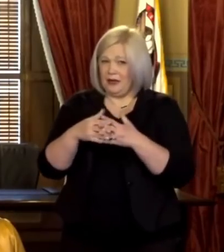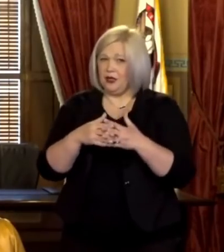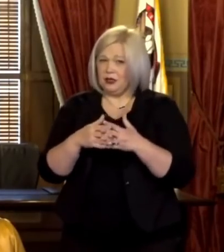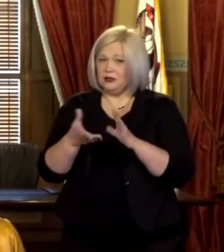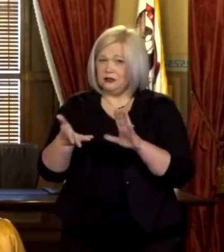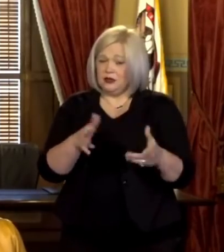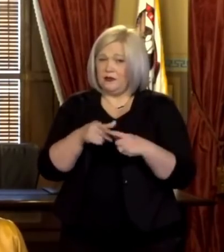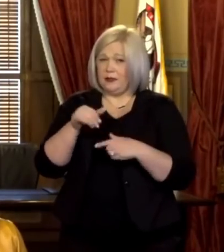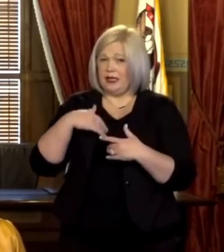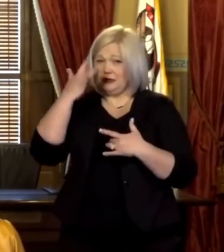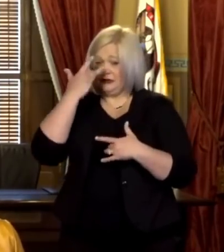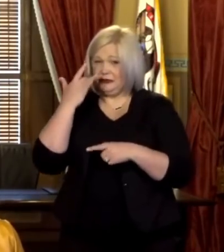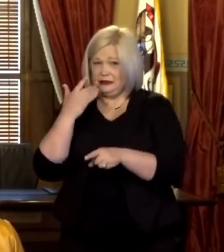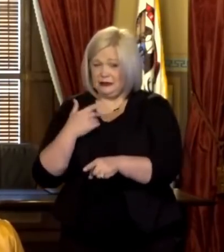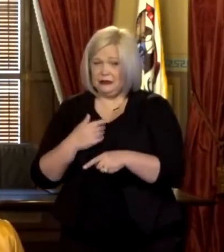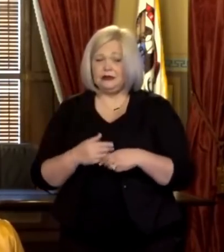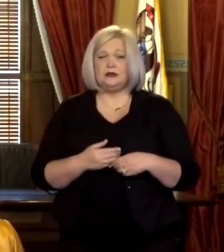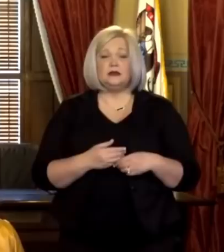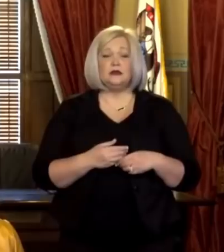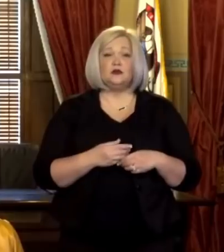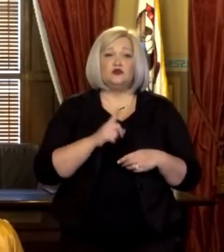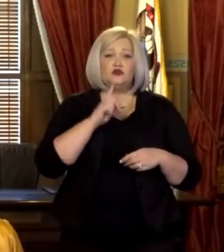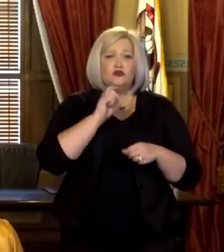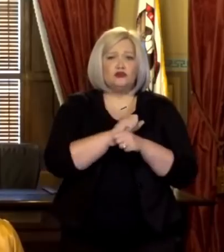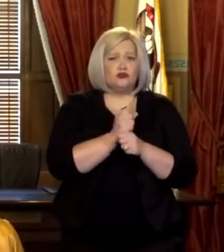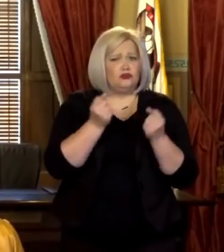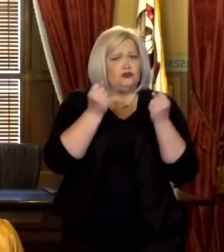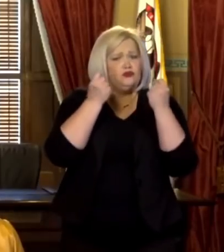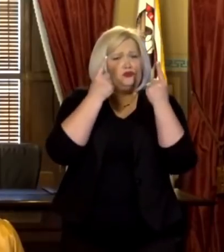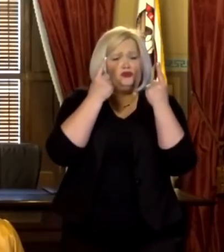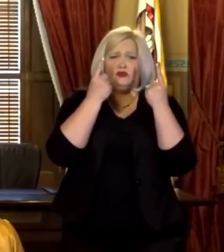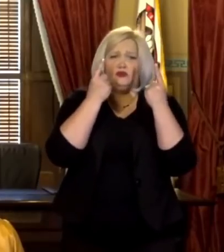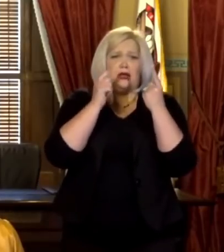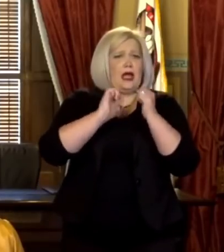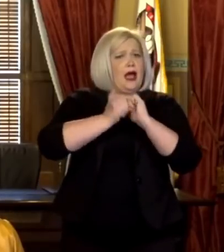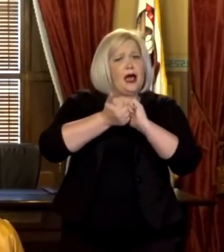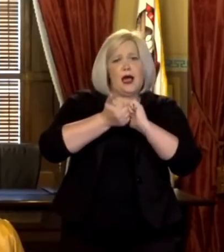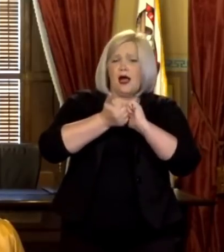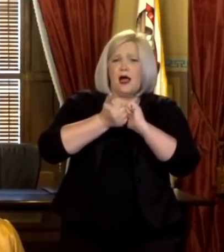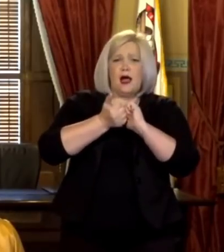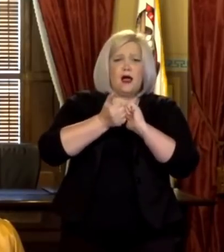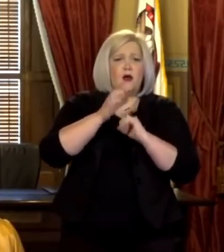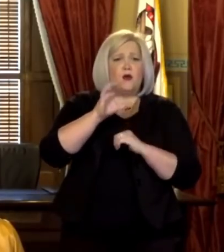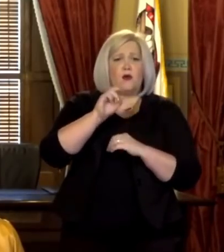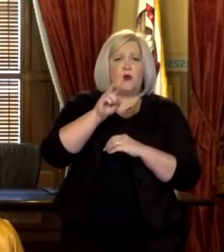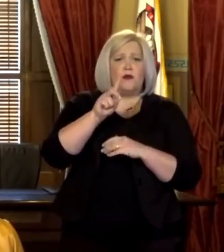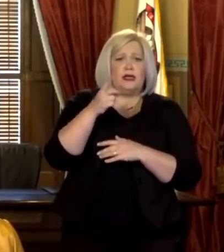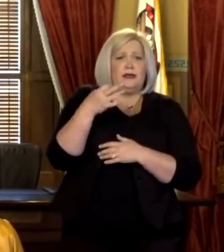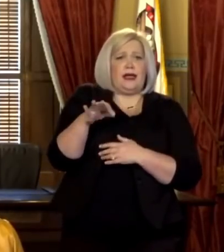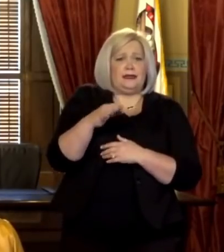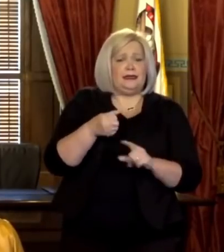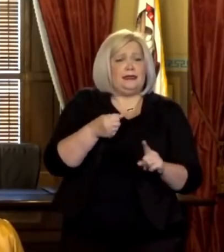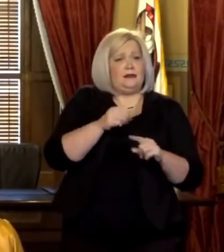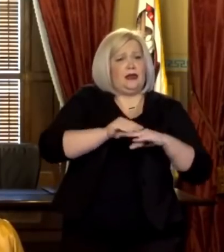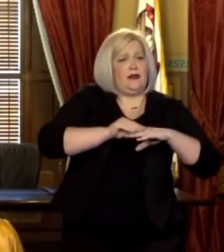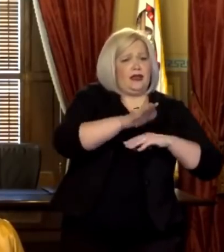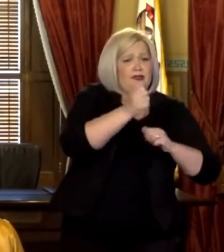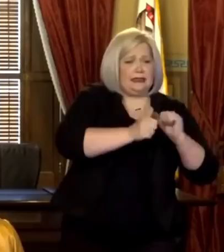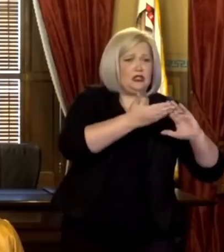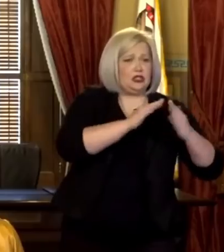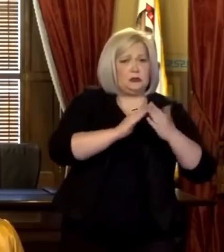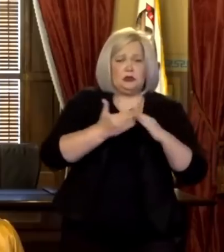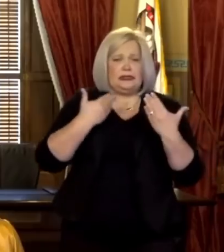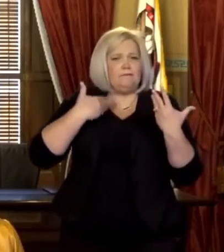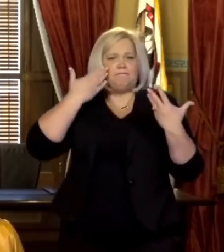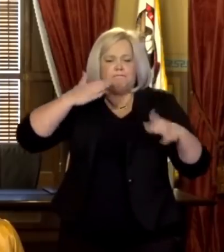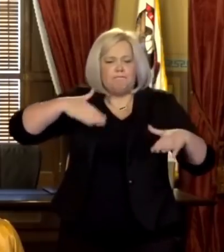Americans. We do not fully understand the scope of how COVID-19 is impacting every community, and we will